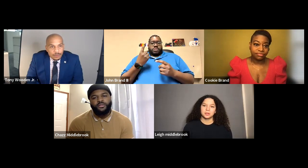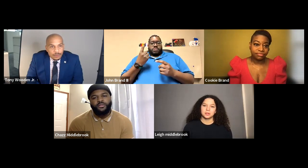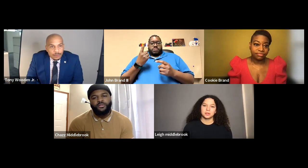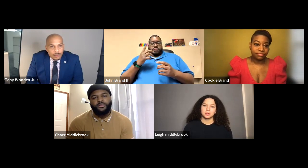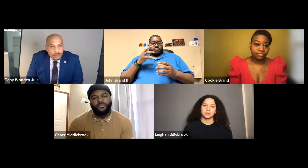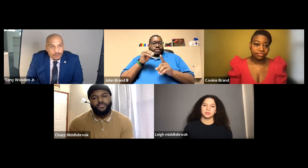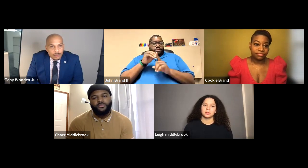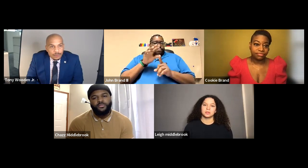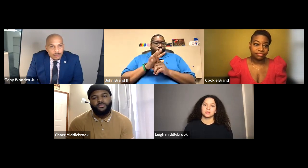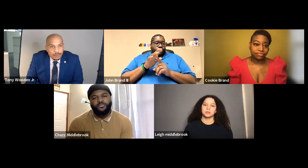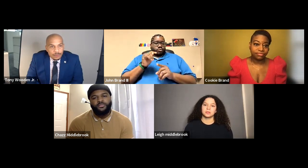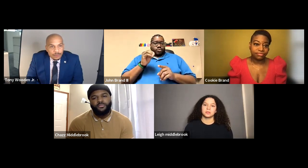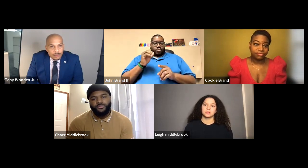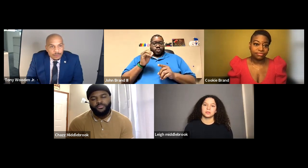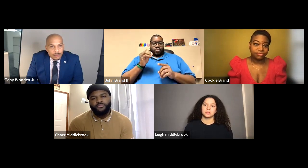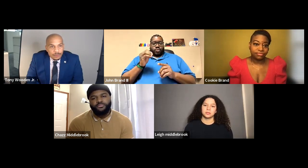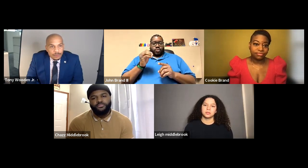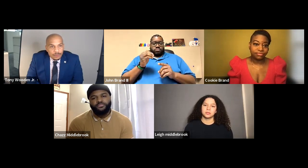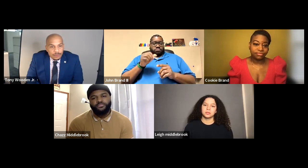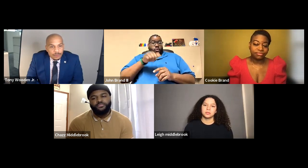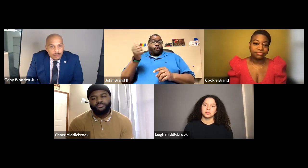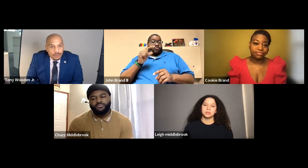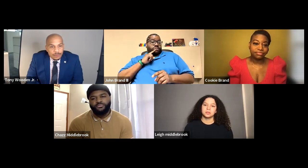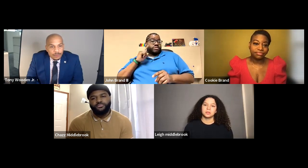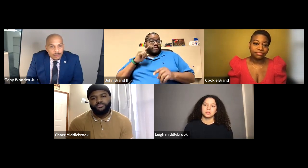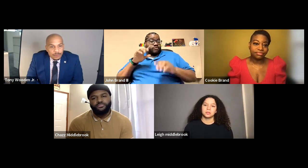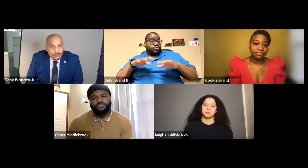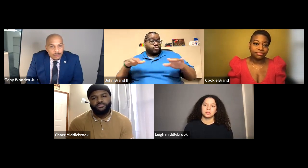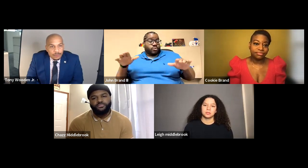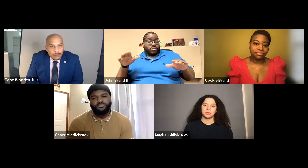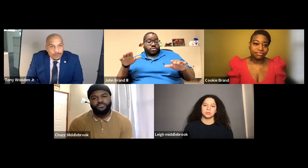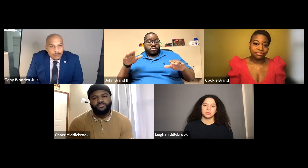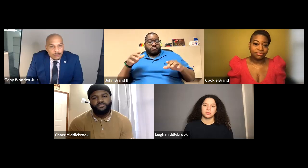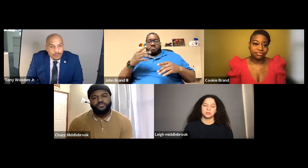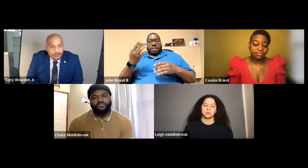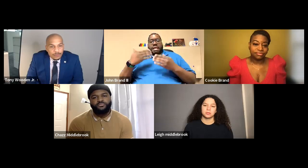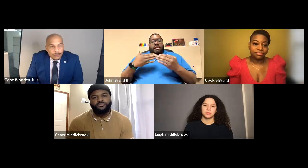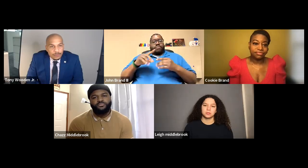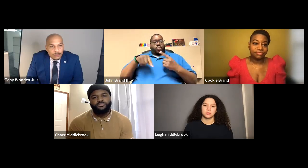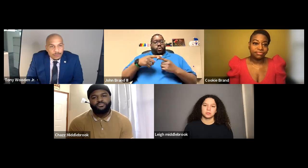everyone signs. Everyone has been exposed to sign language, to other deaf